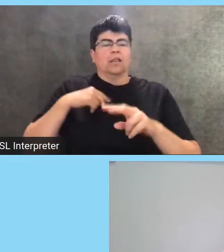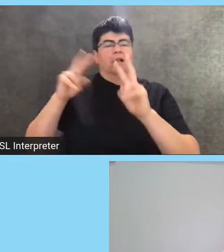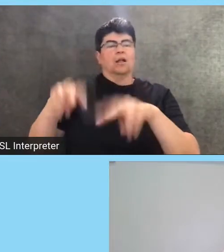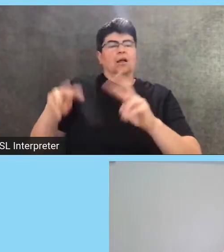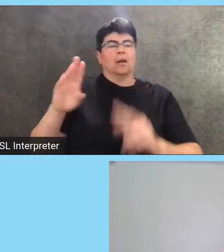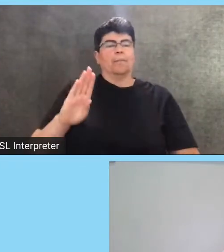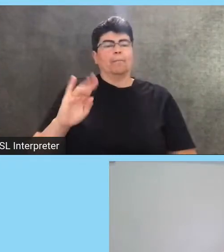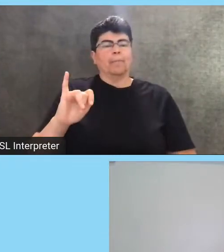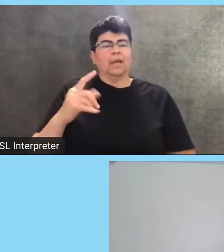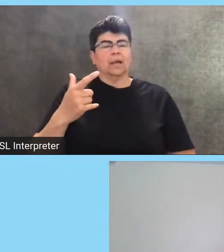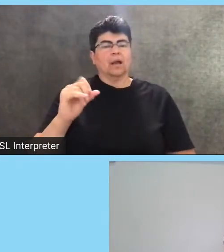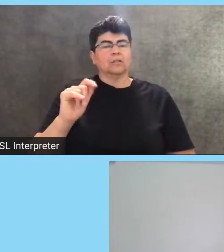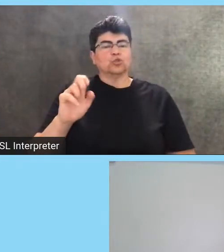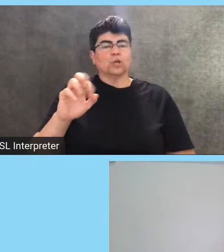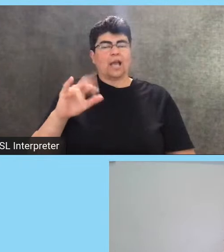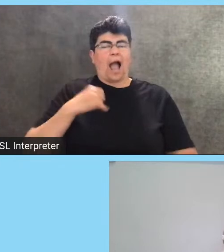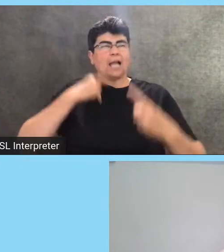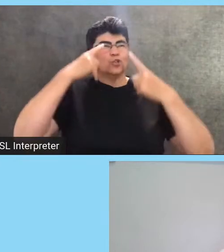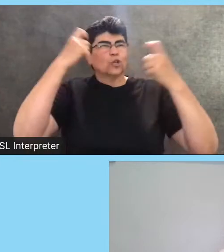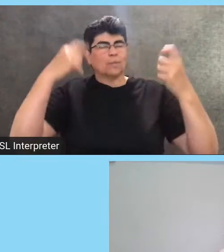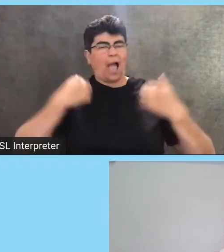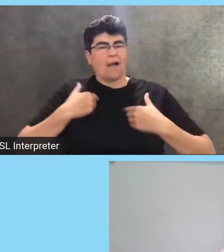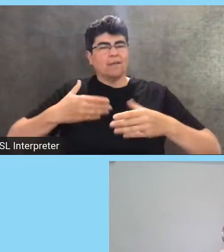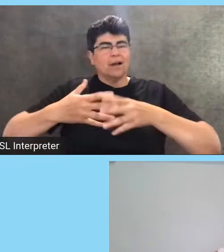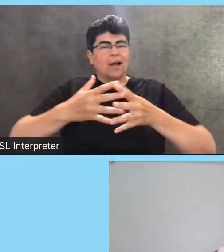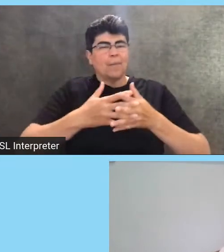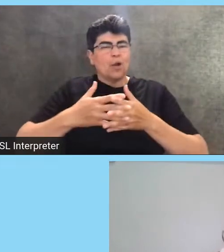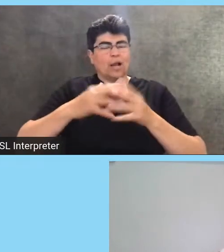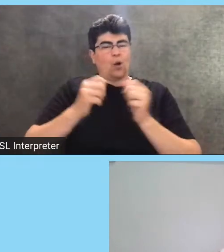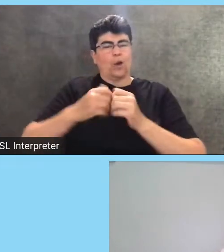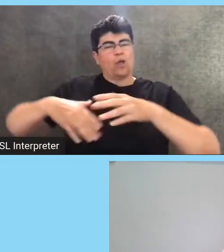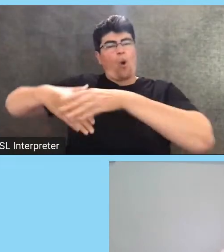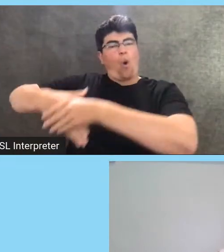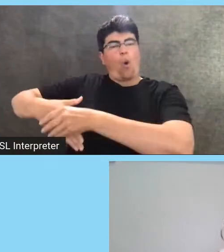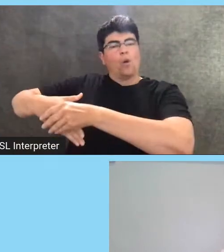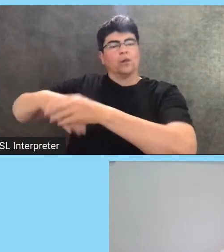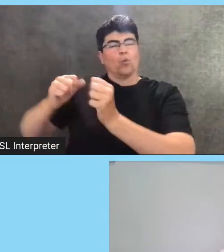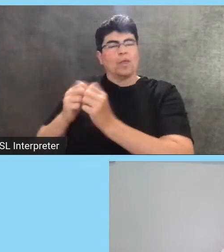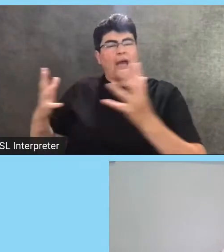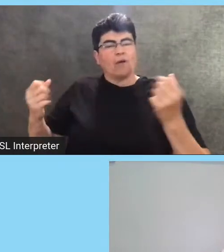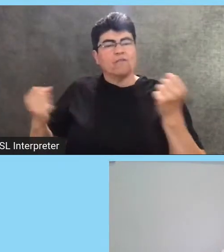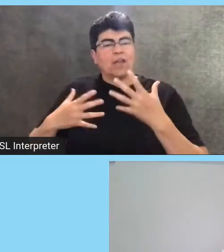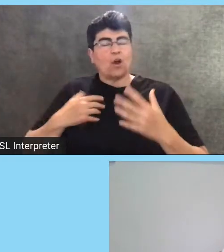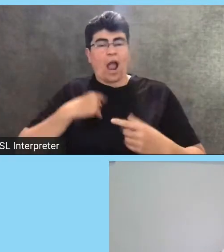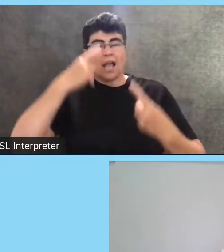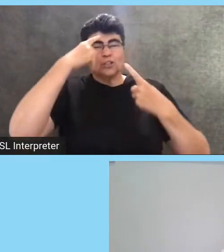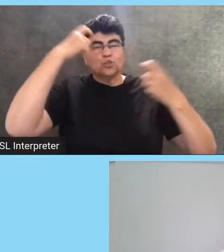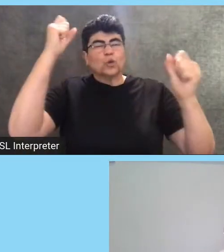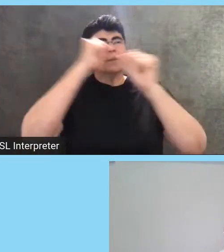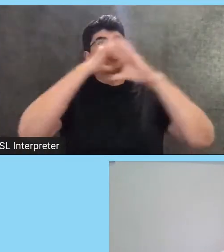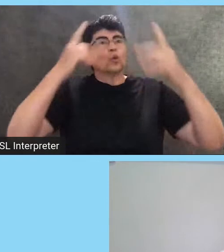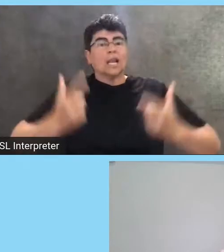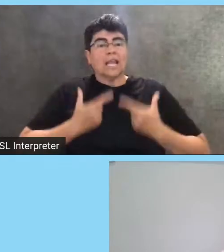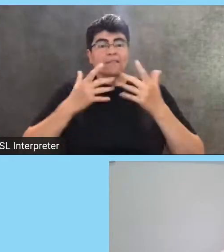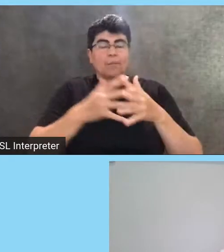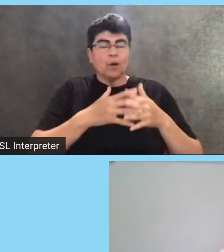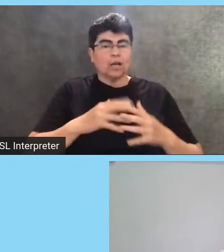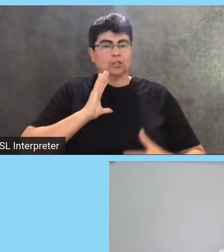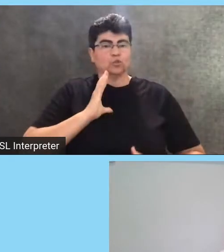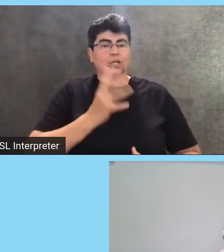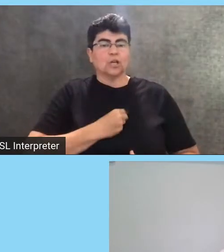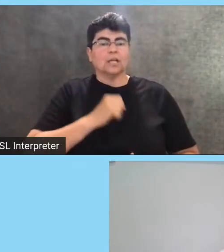of living in an America where I can hold my partner's hand without fear. I dream of living in an America where